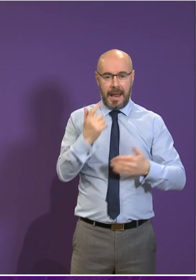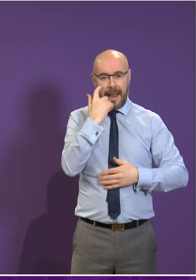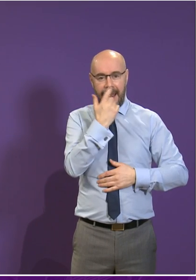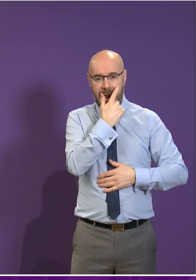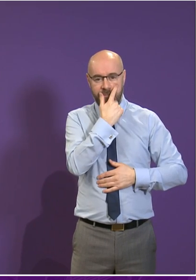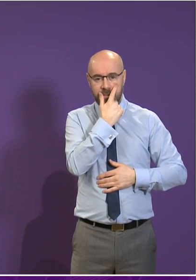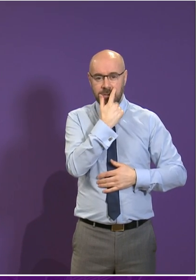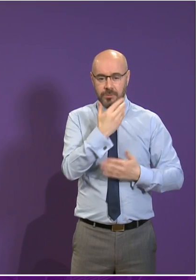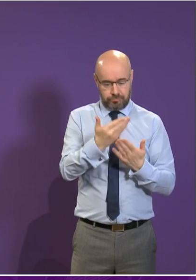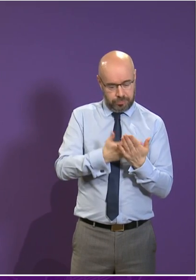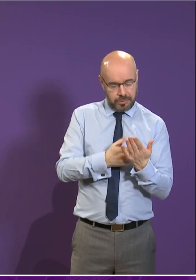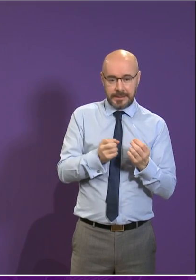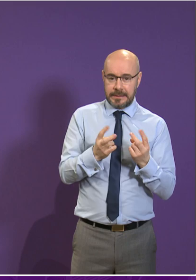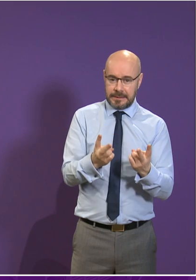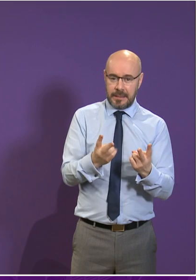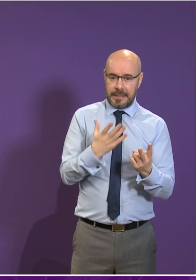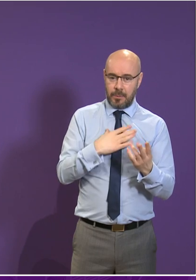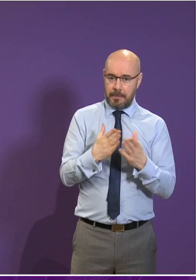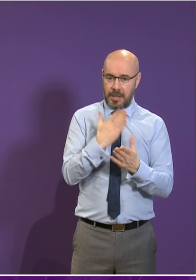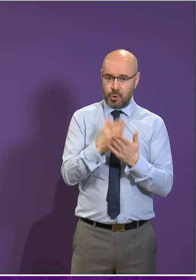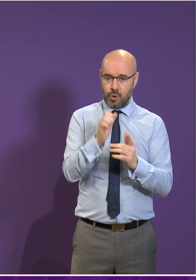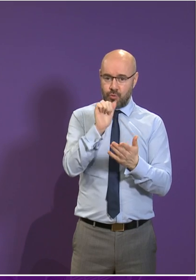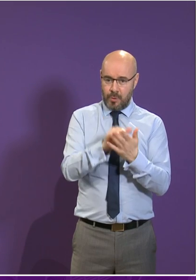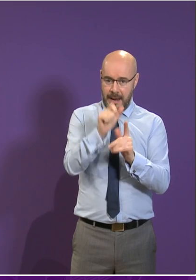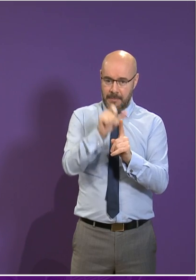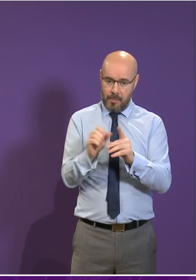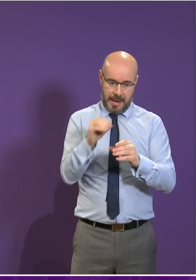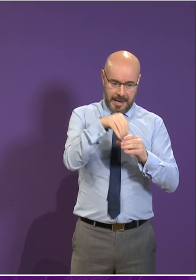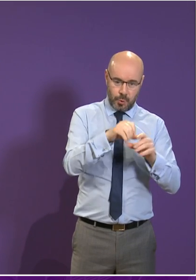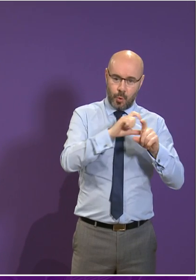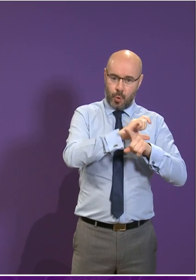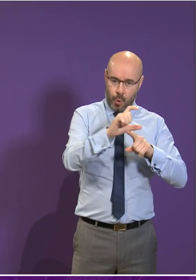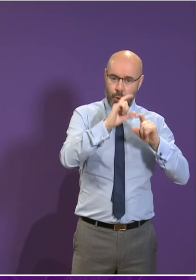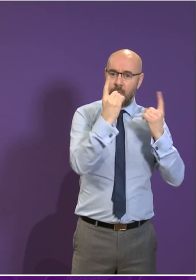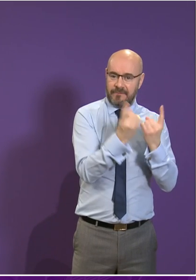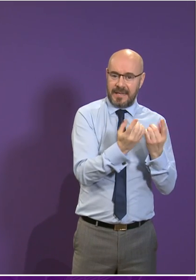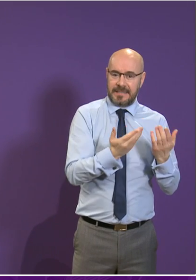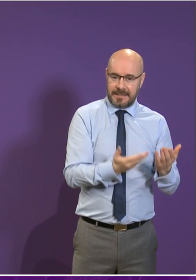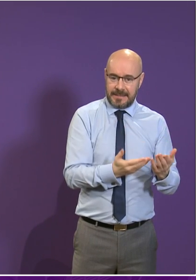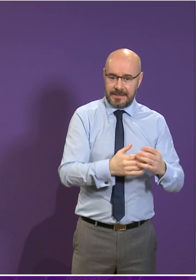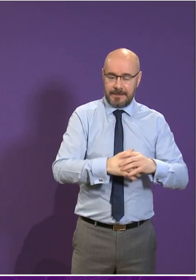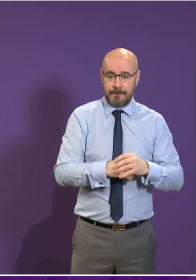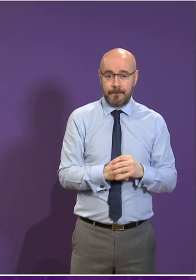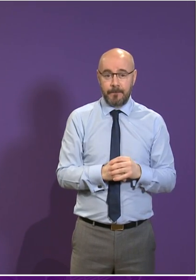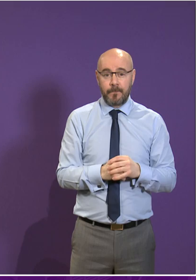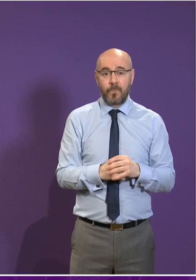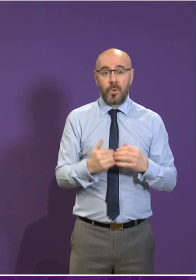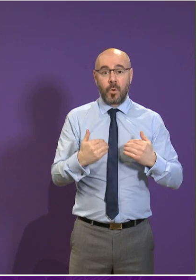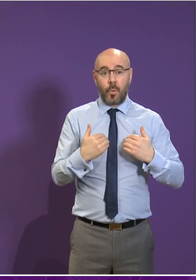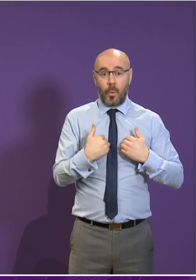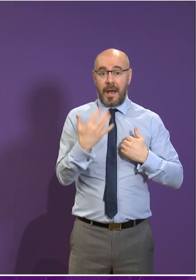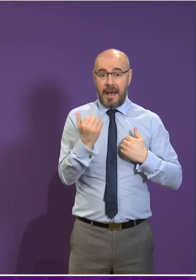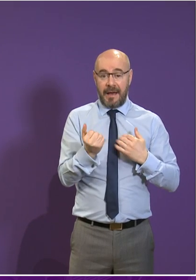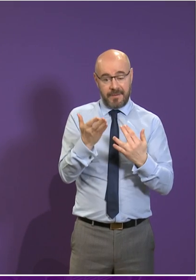getting the right people into the right courses in universities. Yeah, I was just going to kind of highlight that we do have